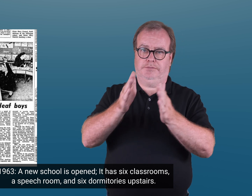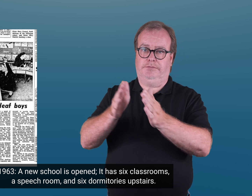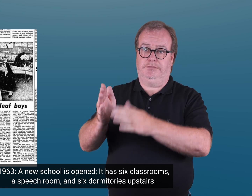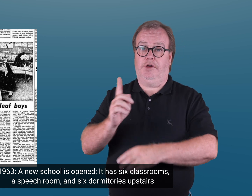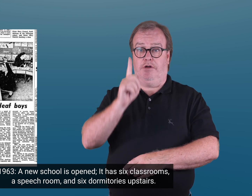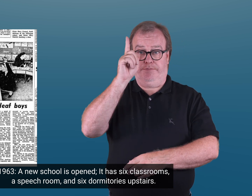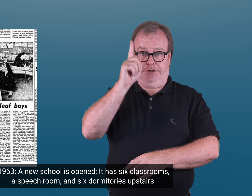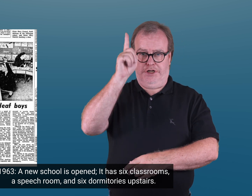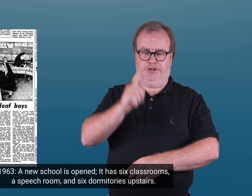upstairs.